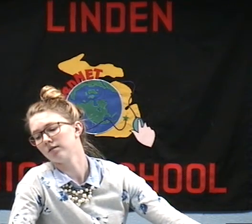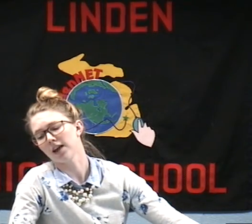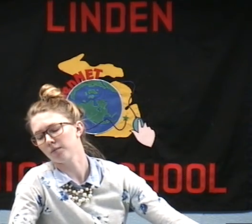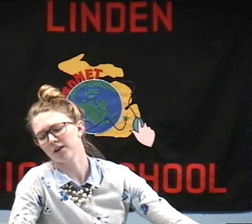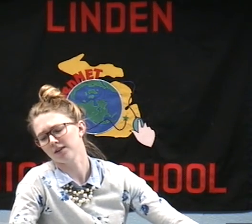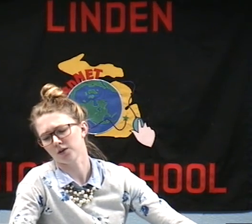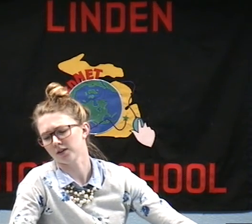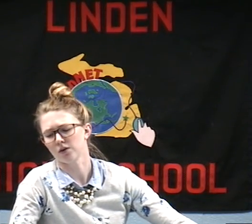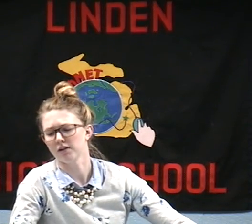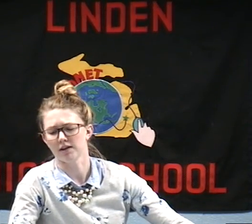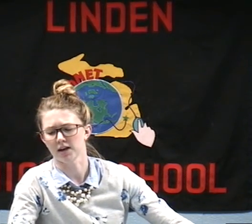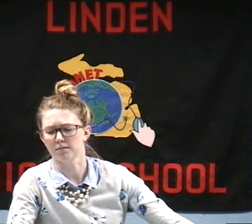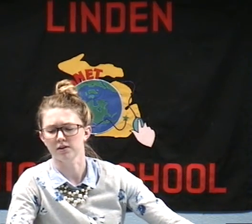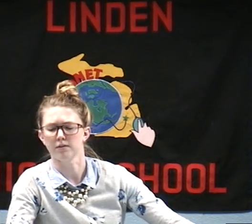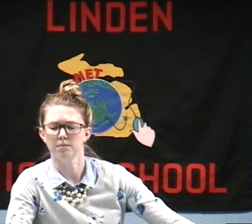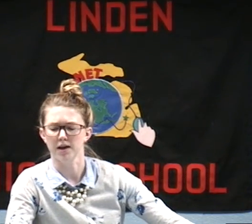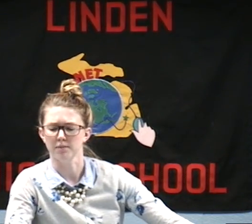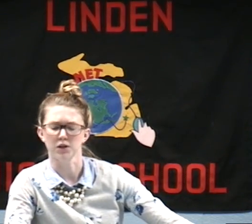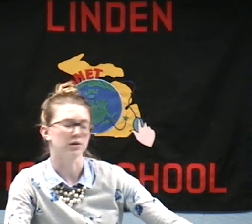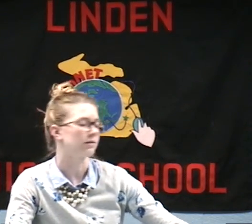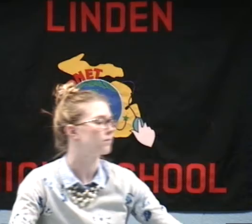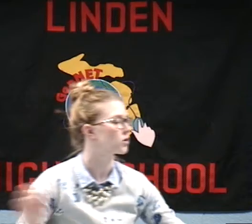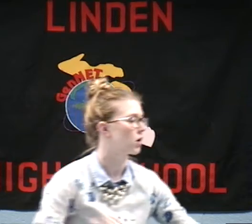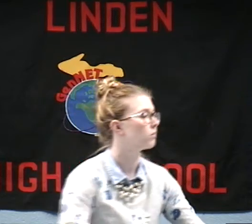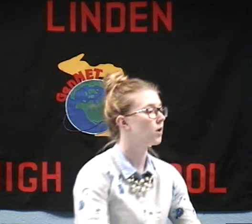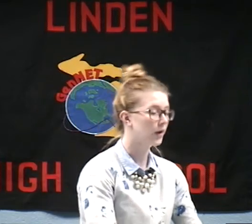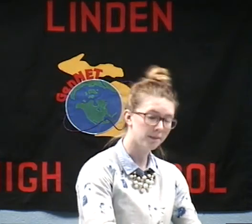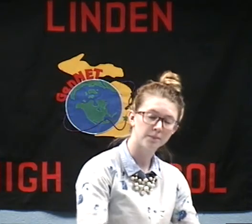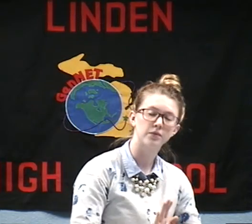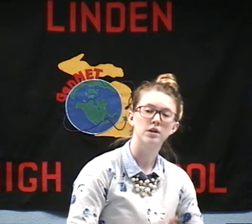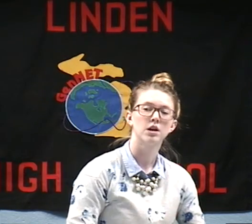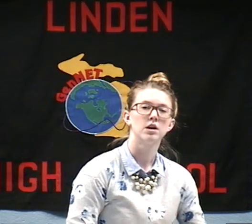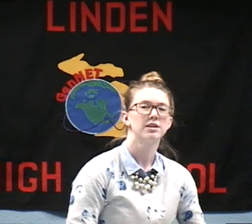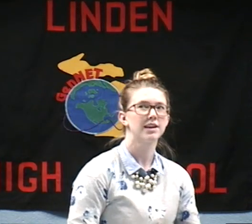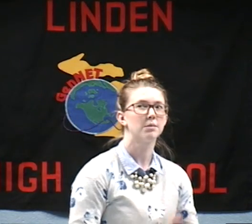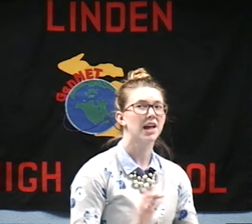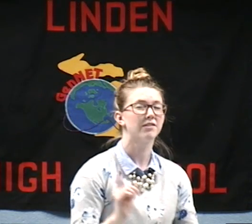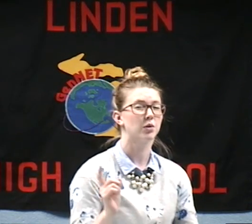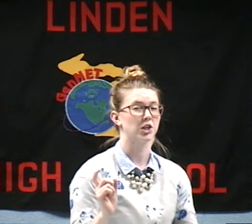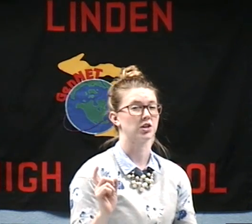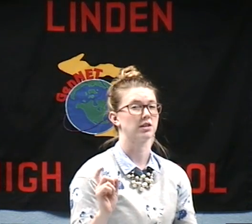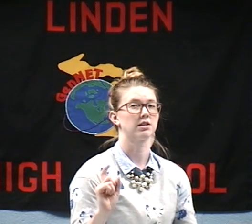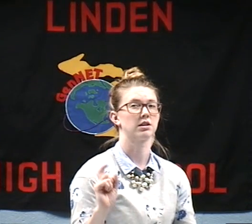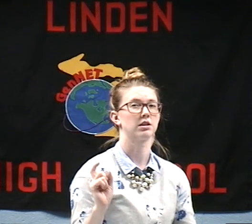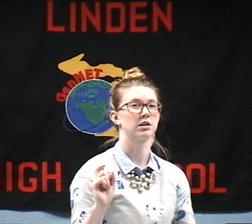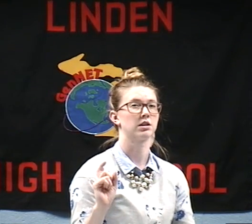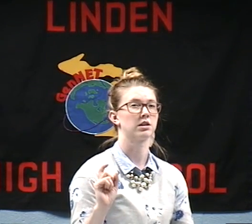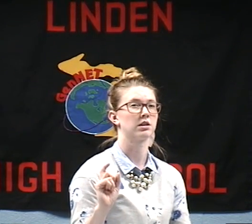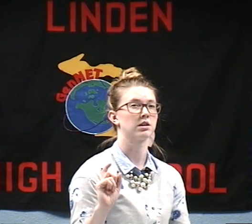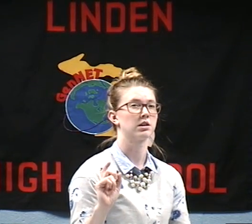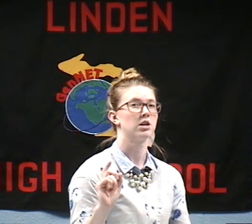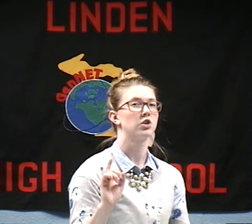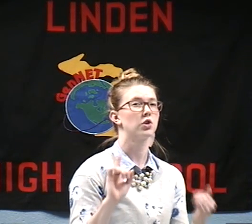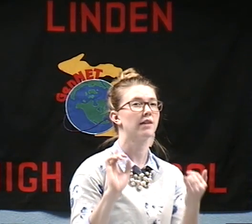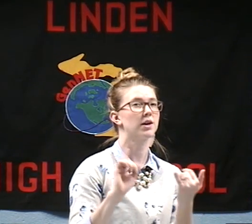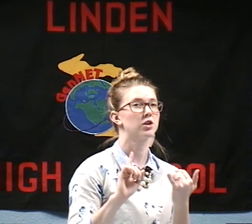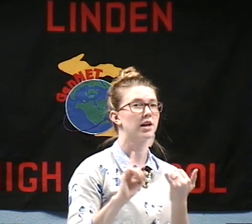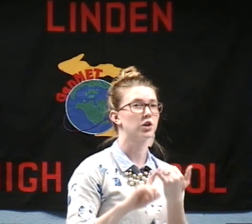Yeah, because you guys don't even have time to make me do this tomorrow. Okay? Does anybody have any questions? So you have to include